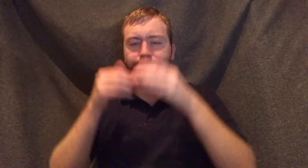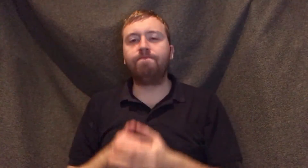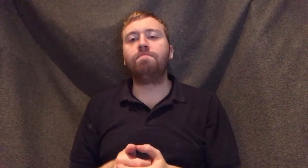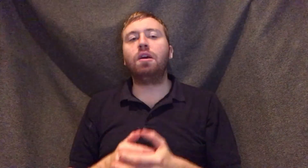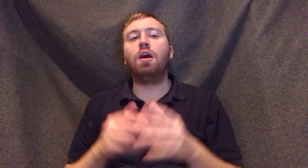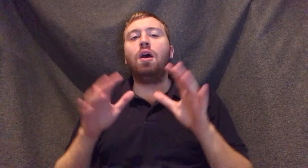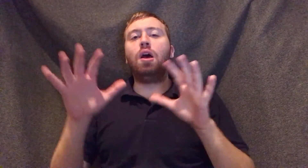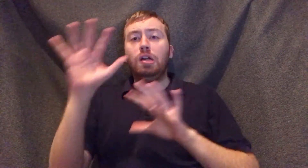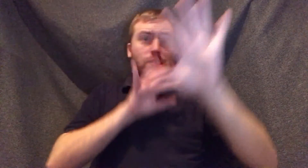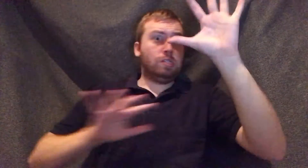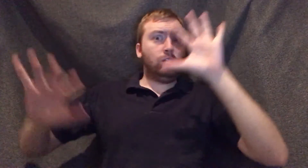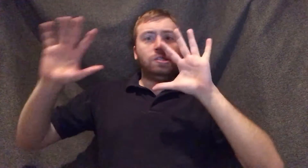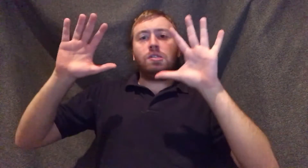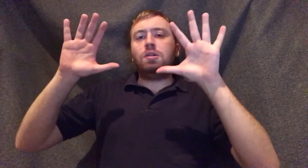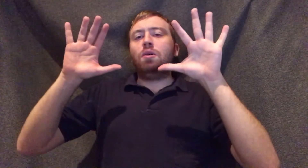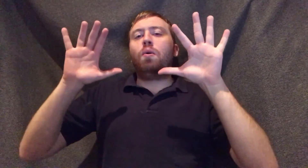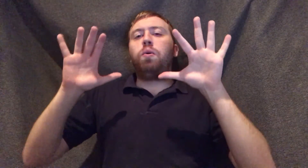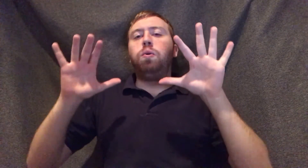Around 1 in 100 people are living with autism.